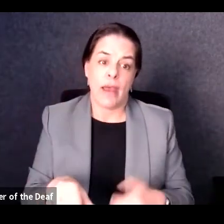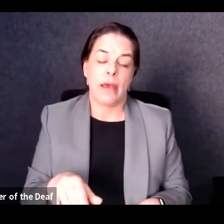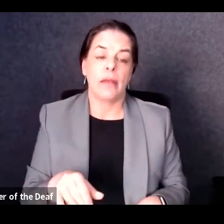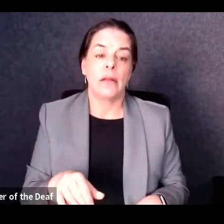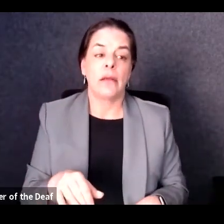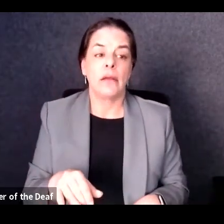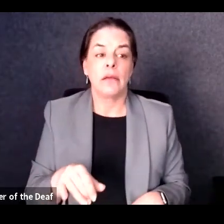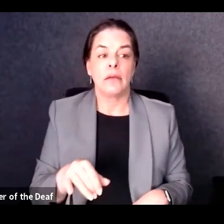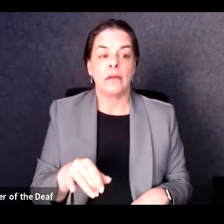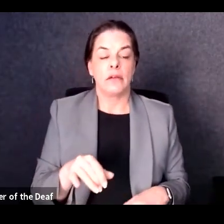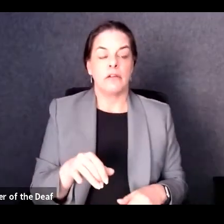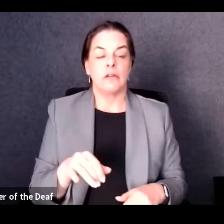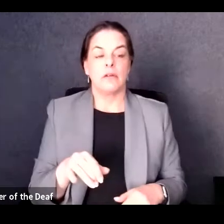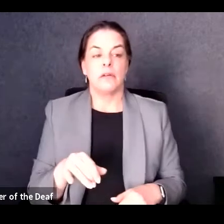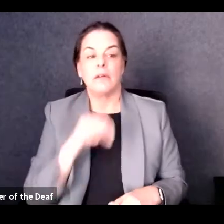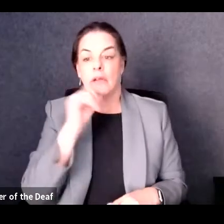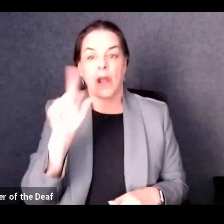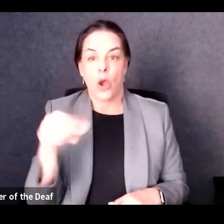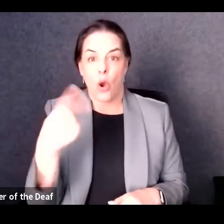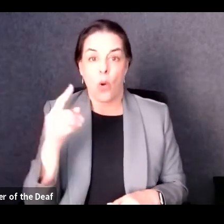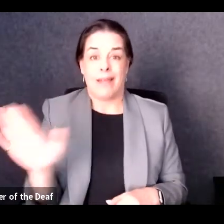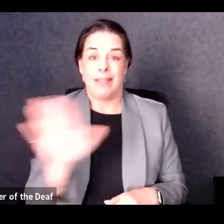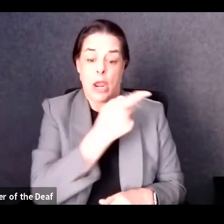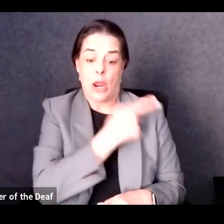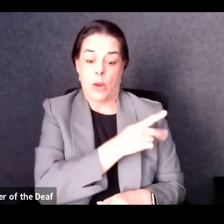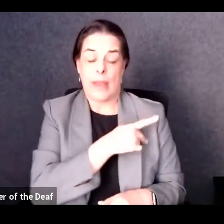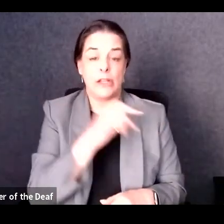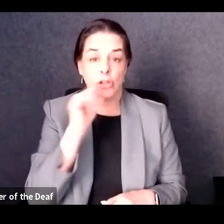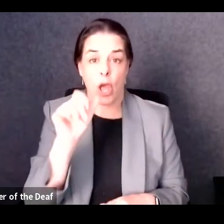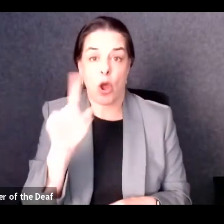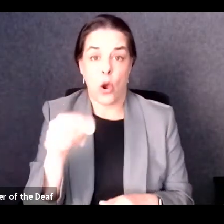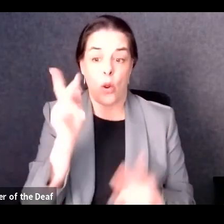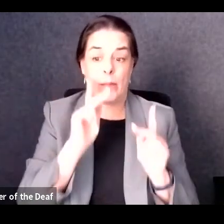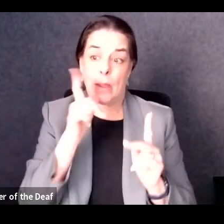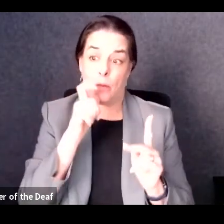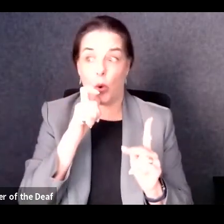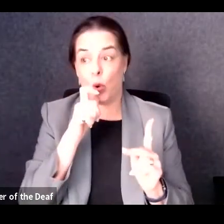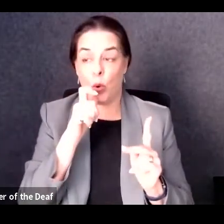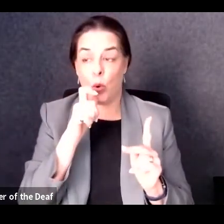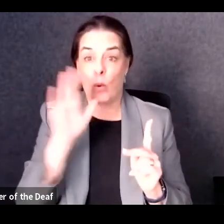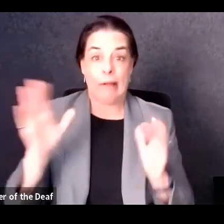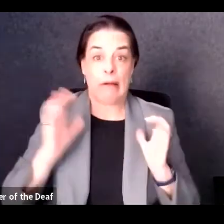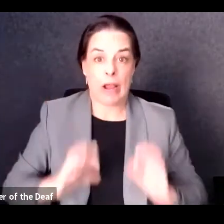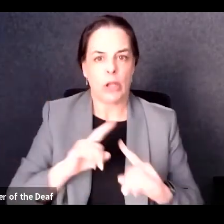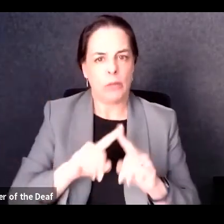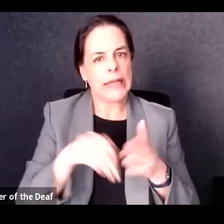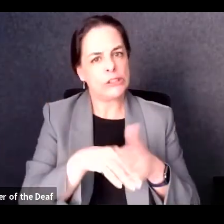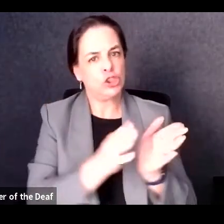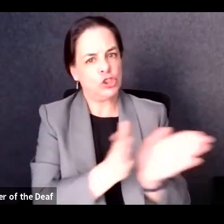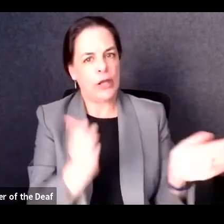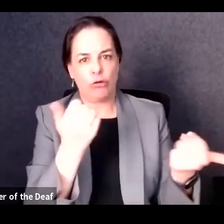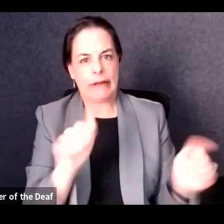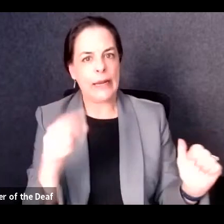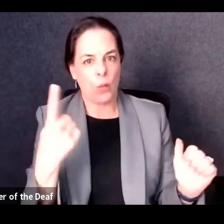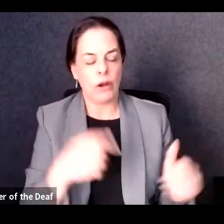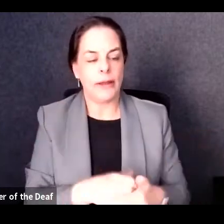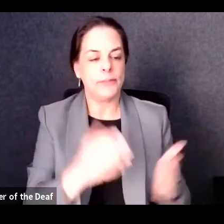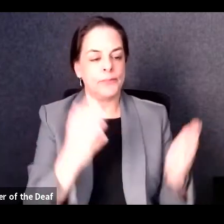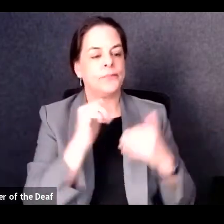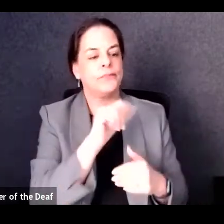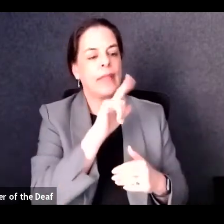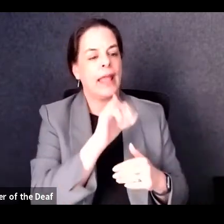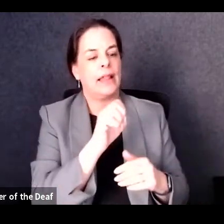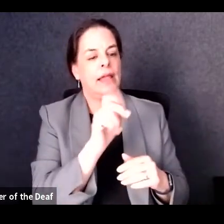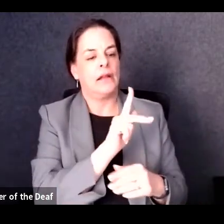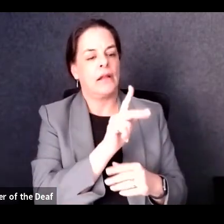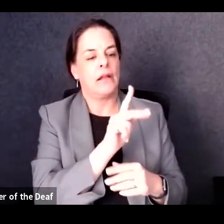and vaccinate not just their patients and not just the people they serve, but the general public. From Allie with Knox News, are people still not